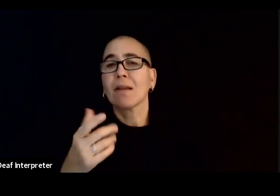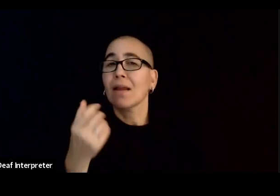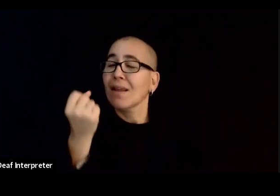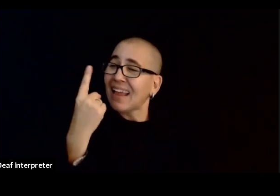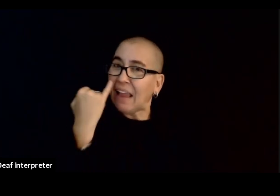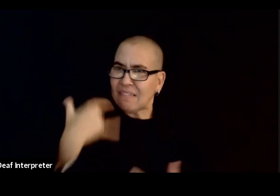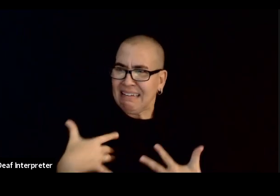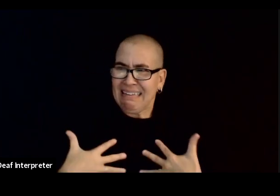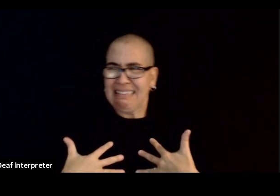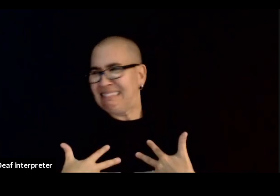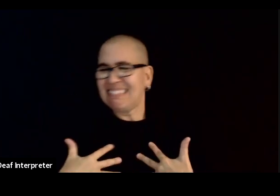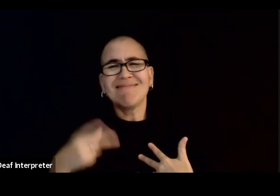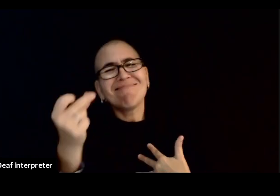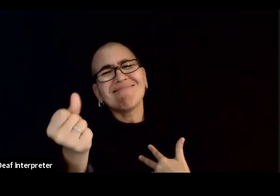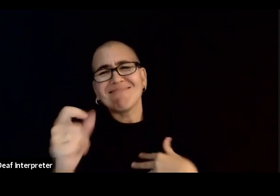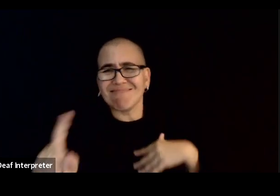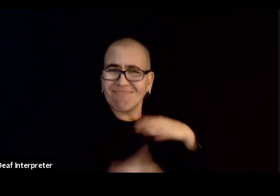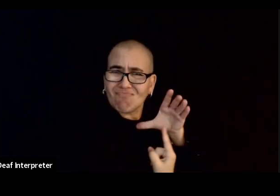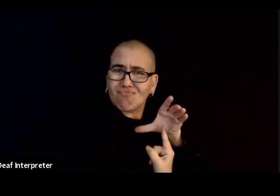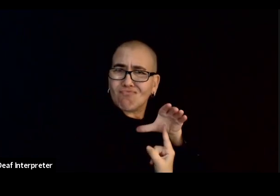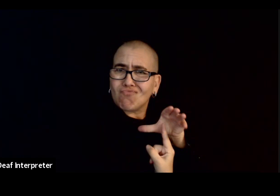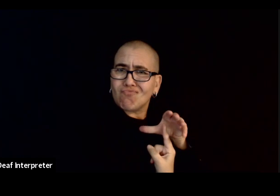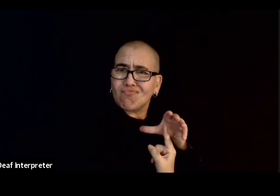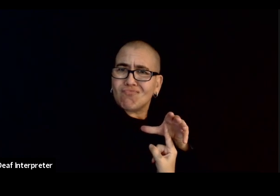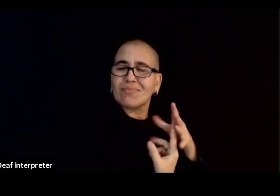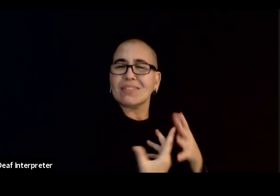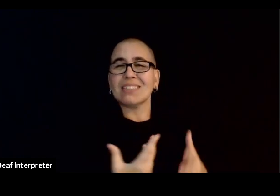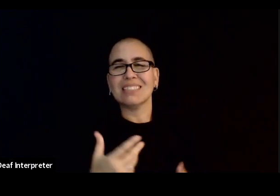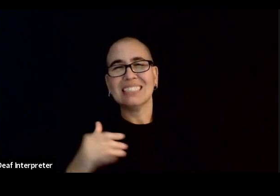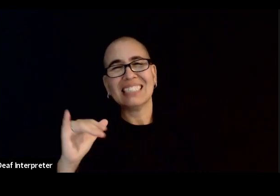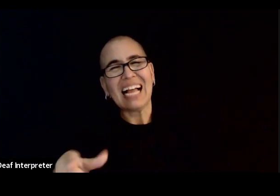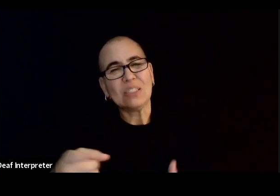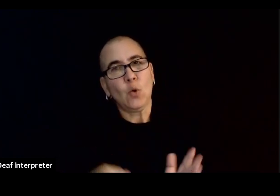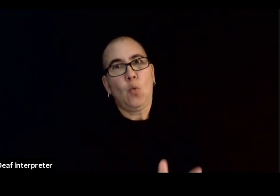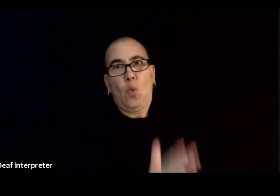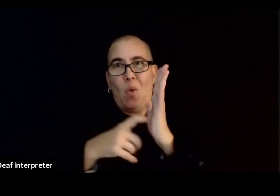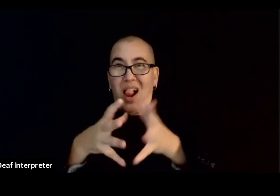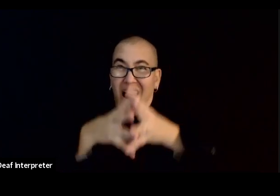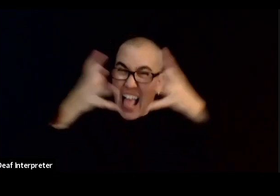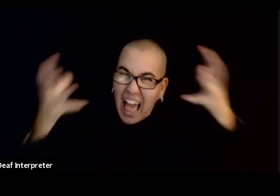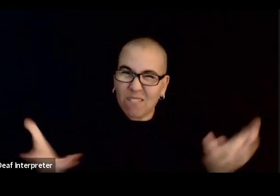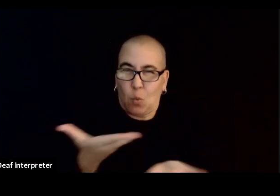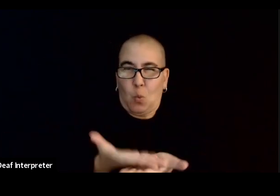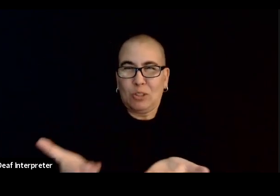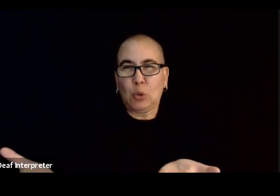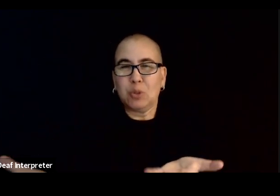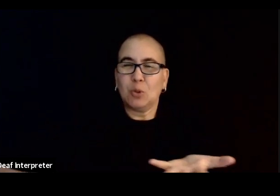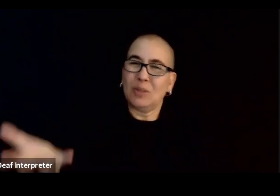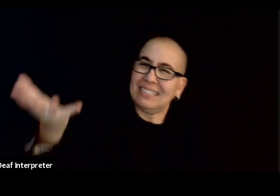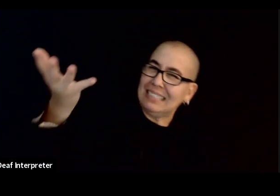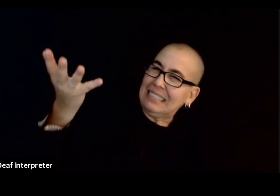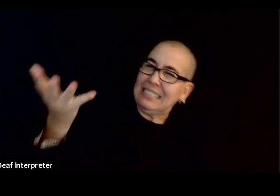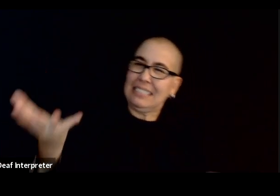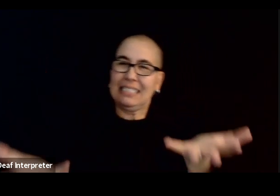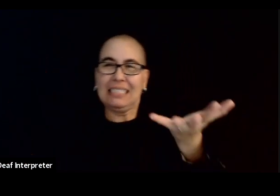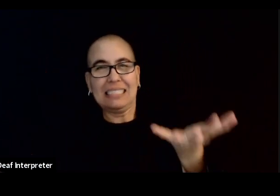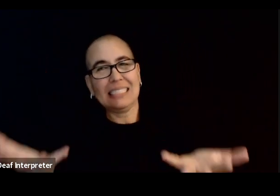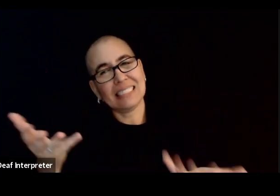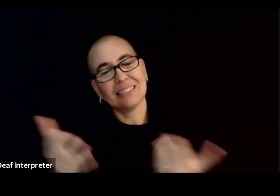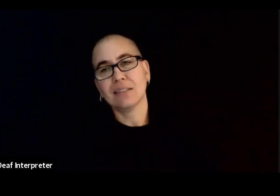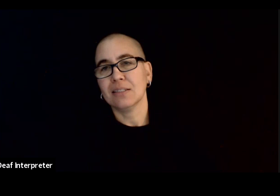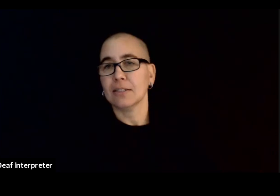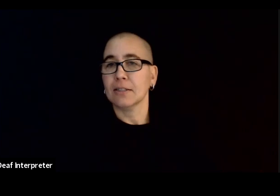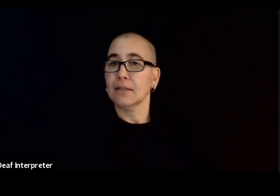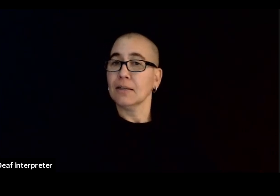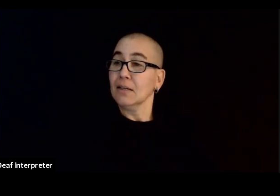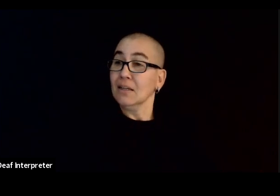takes a huge number of resources. And so as more and more resources come online, that's something that can be considered.